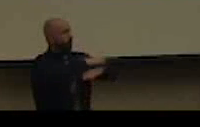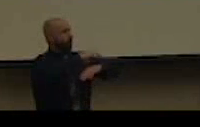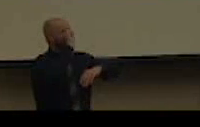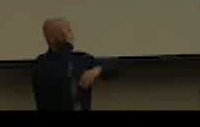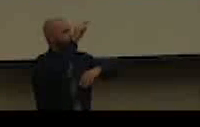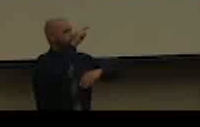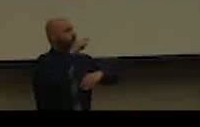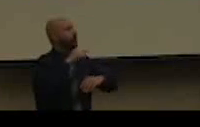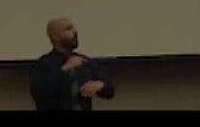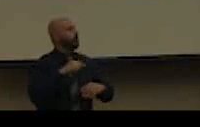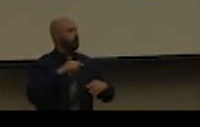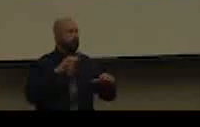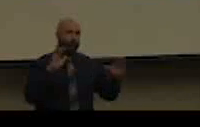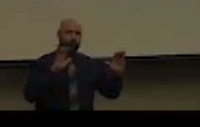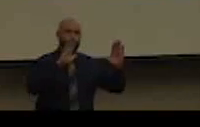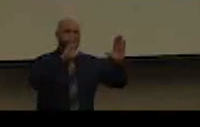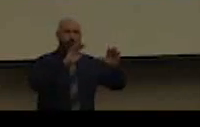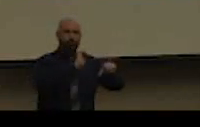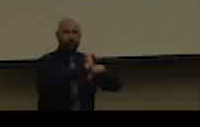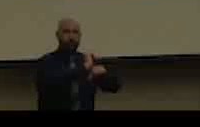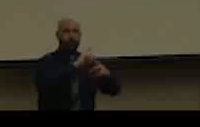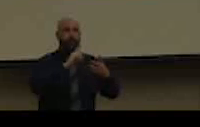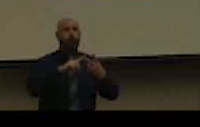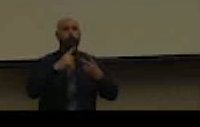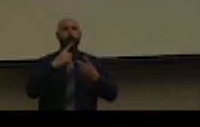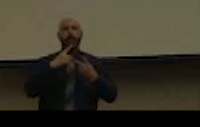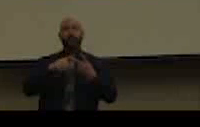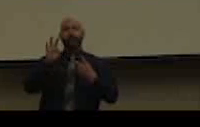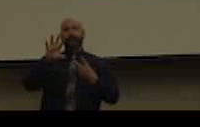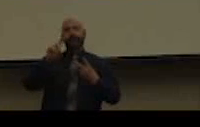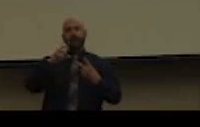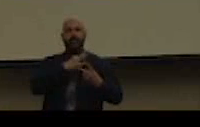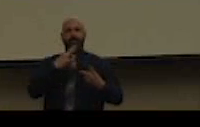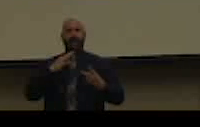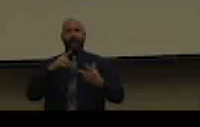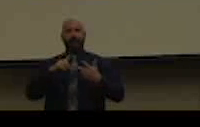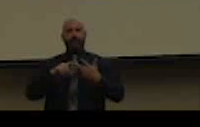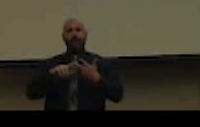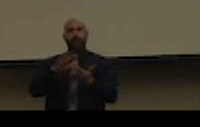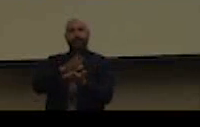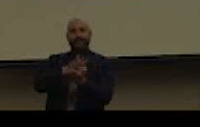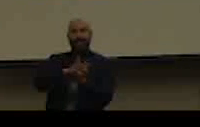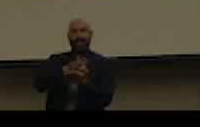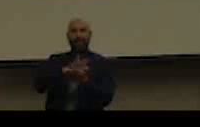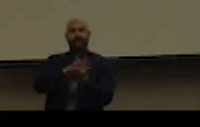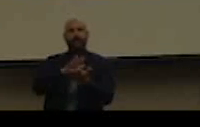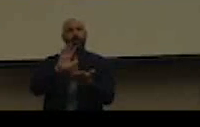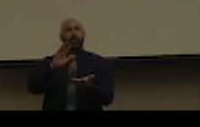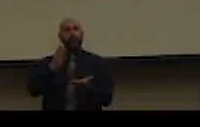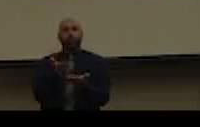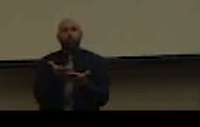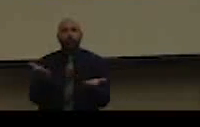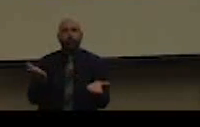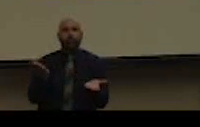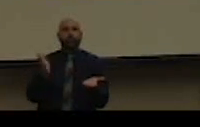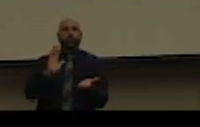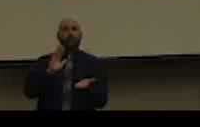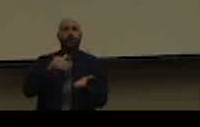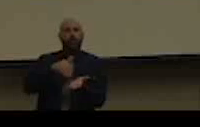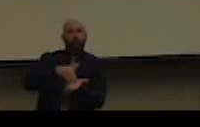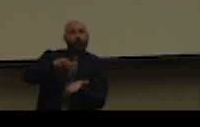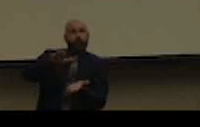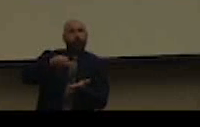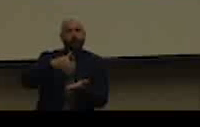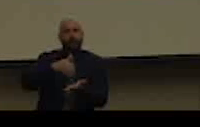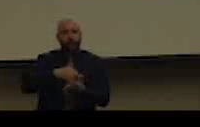some of our field staff, and most notably in partnership with our sites, our resource and referral centers, and our lead agencies, really leaned in